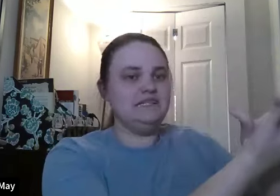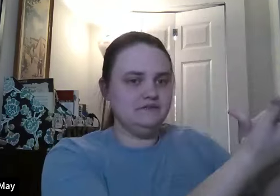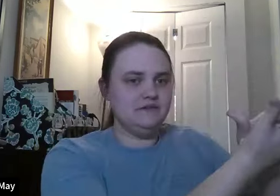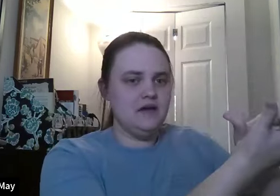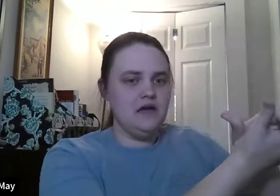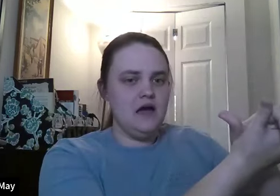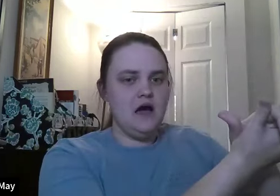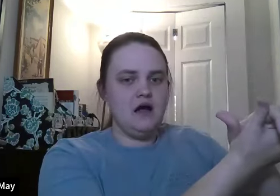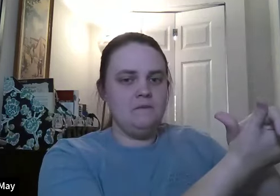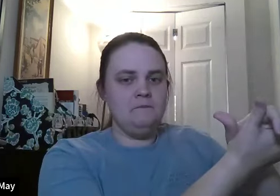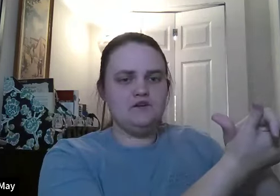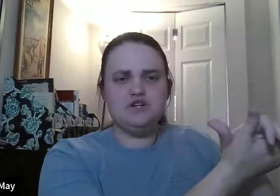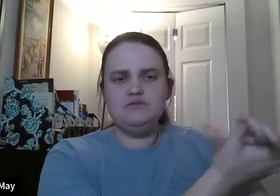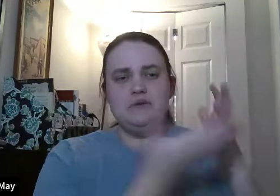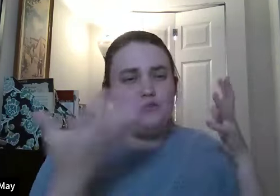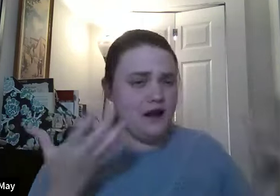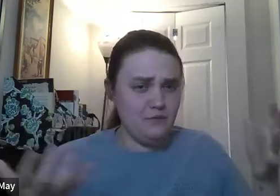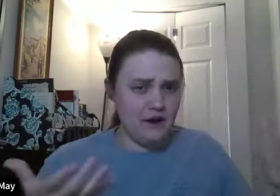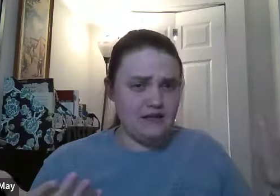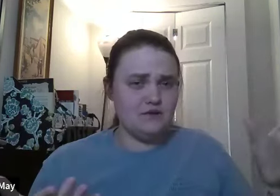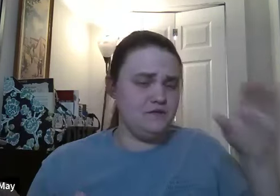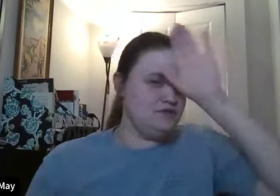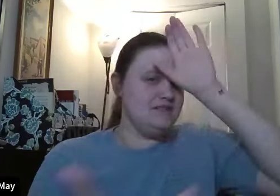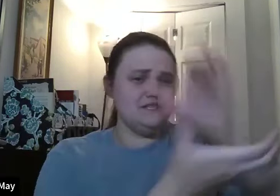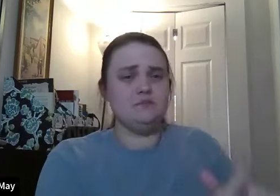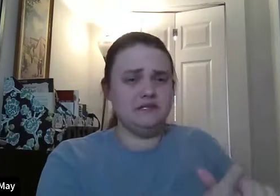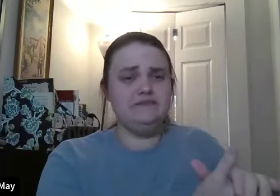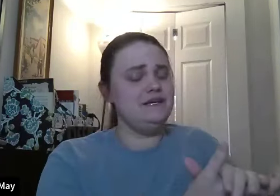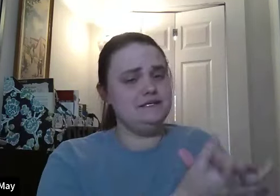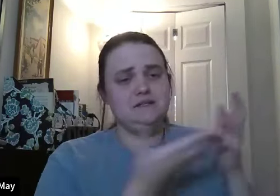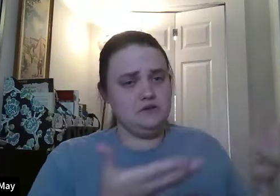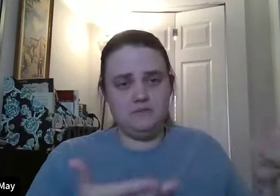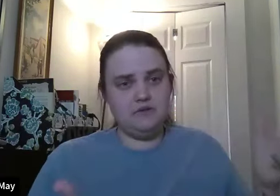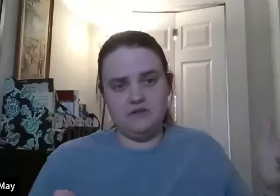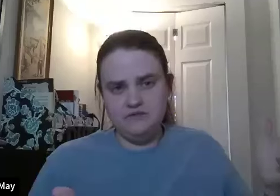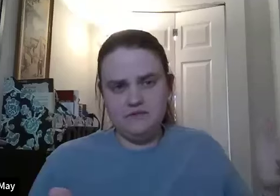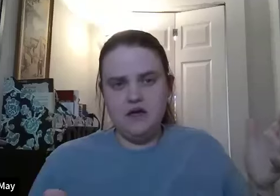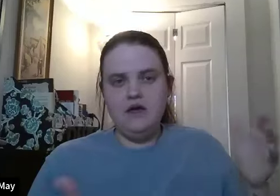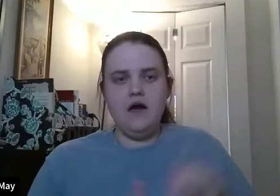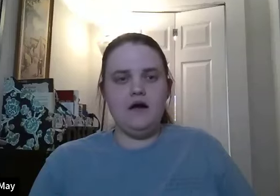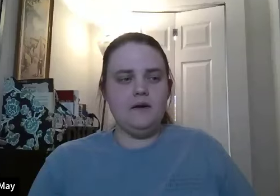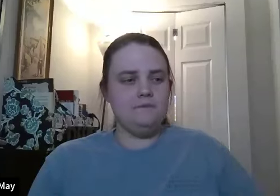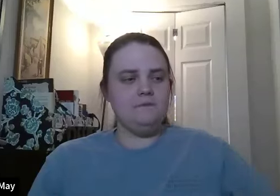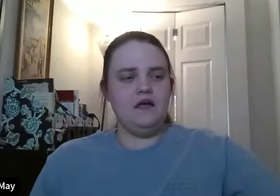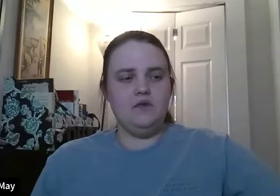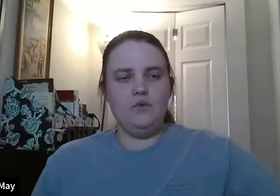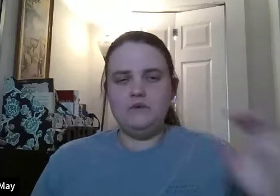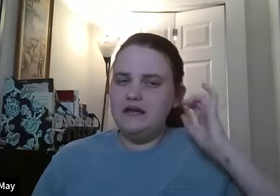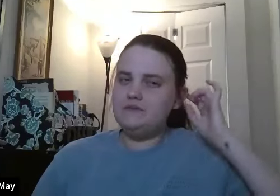belief. There's no really right way. So if you did this for belief, it's still going to be belief. the rating that